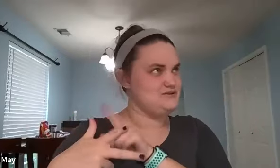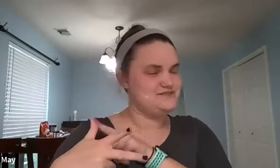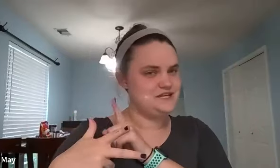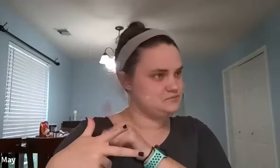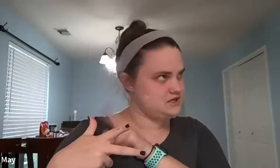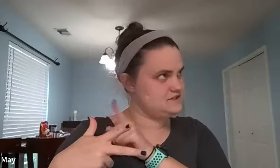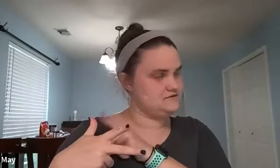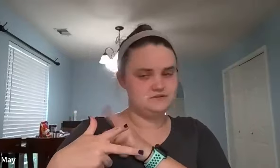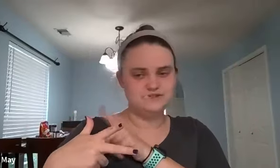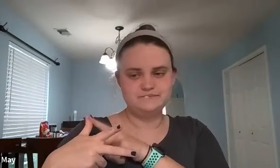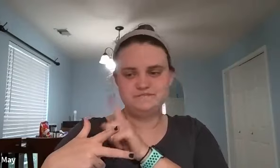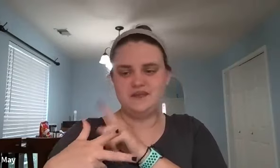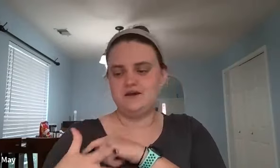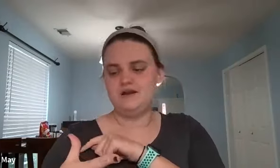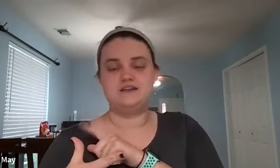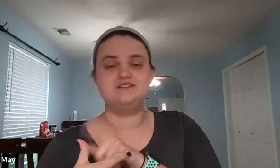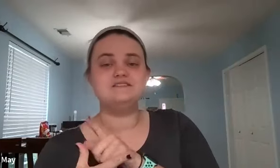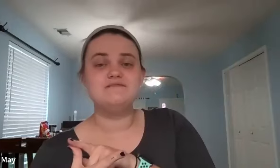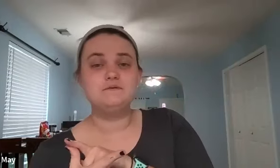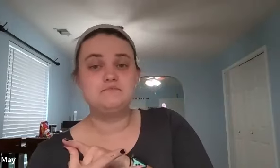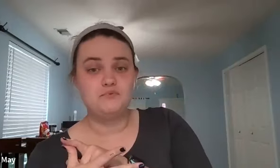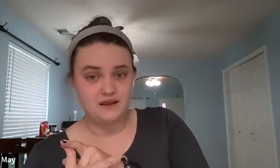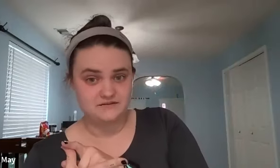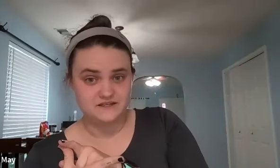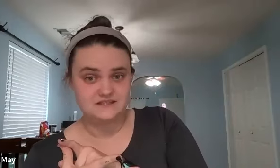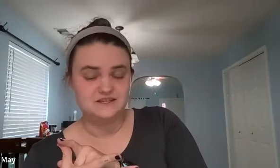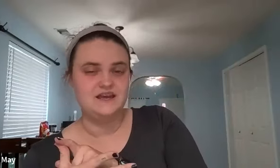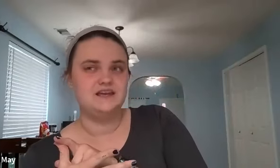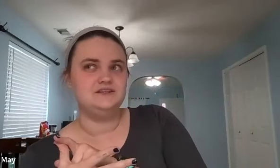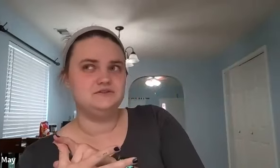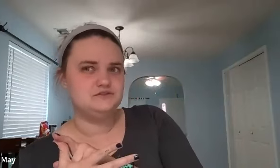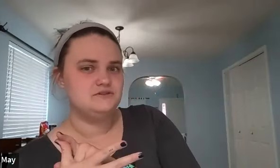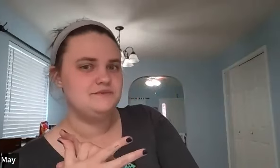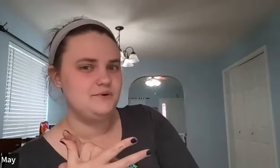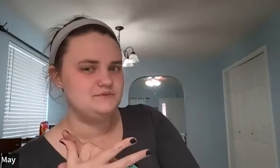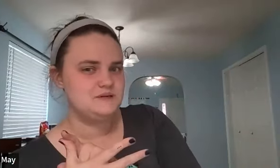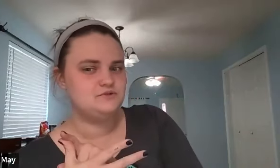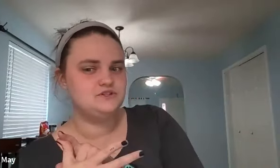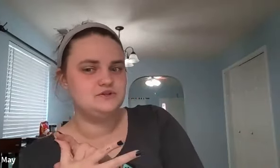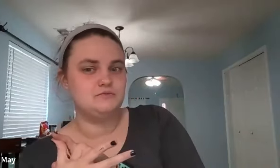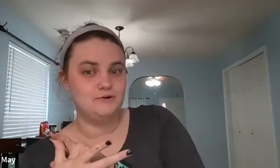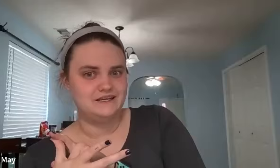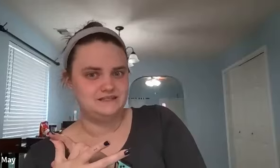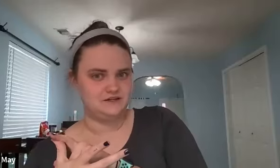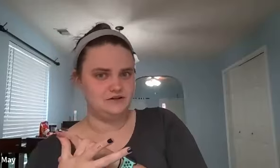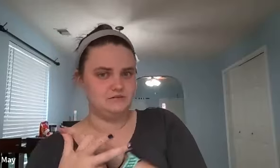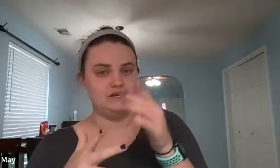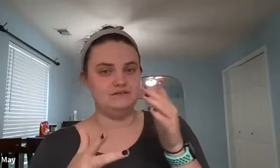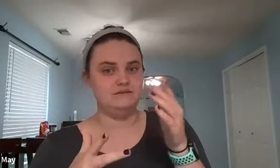always forget breakfast foods. Okay. So the sign for breakfast. Usually most people do morning dinner, morning